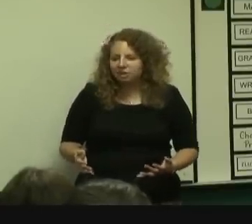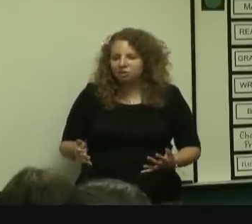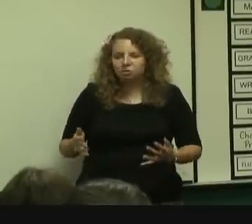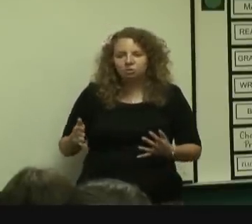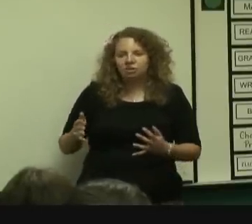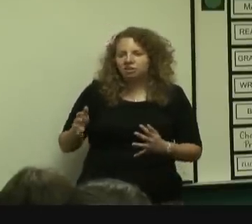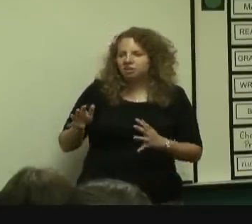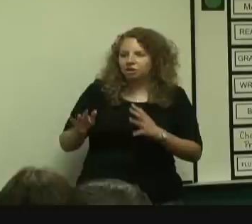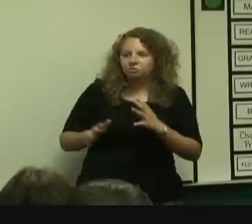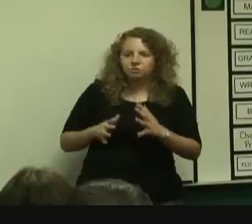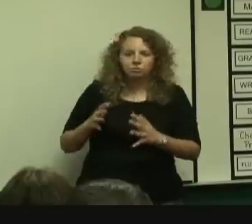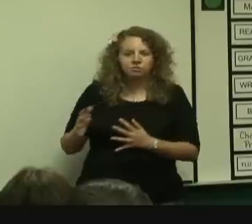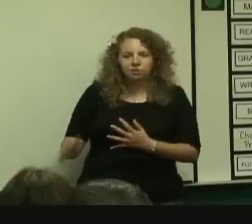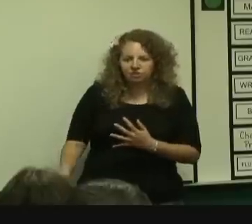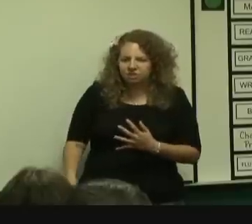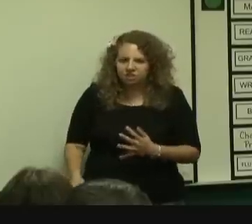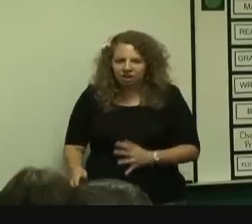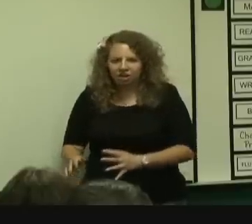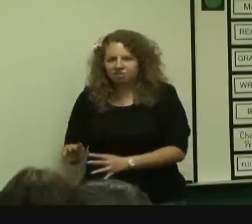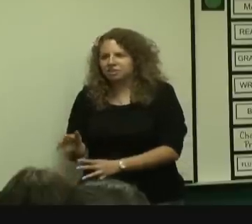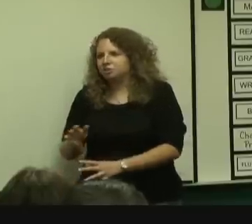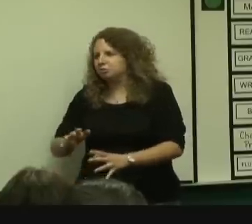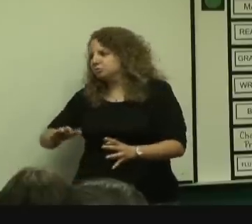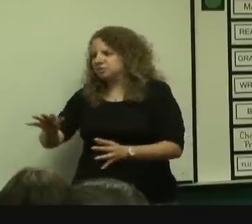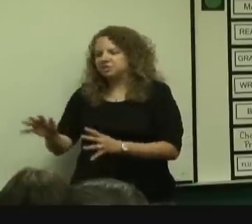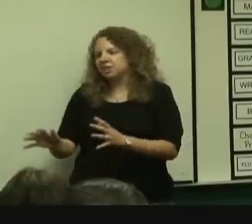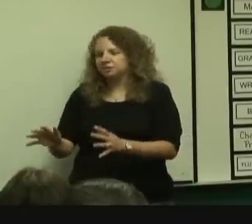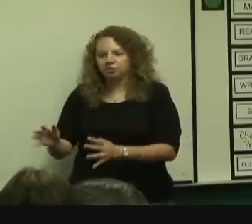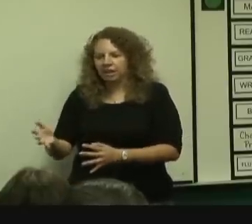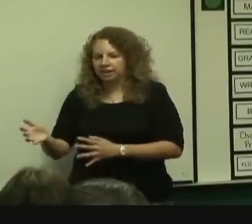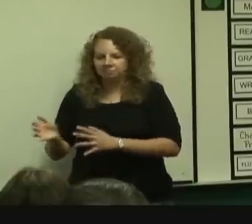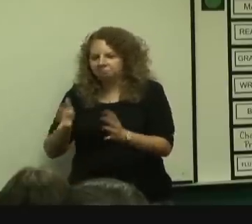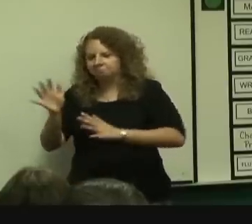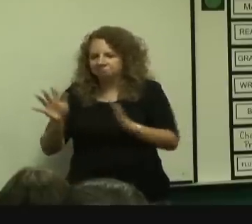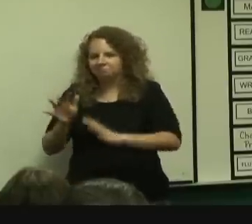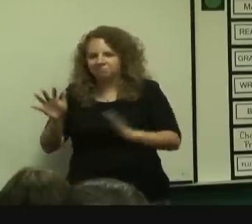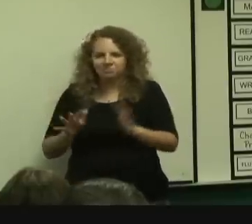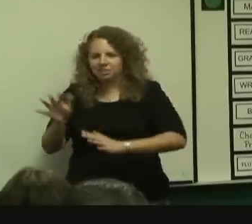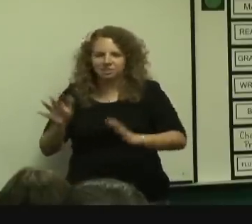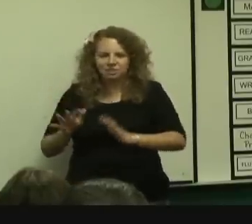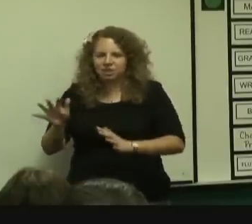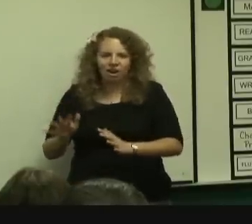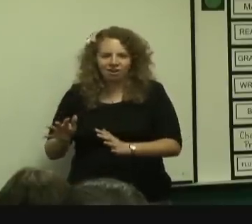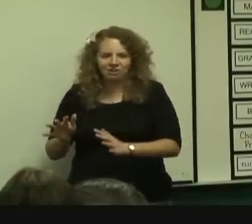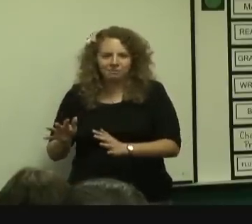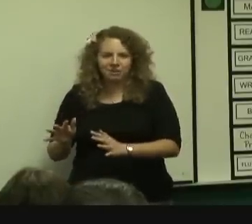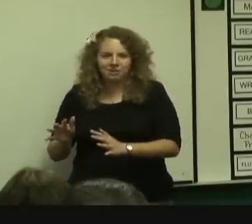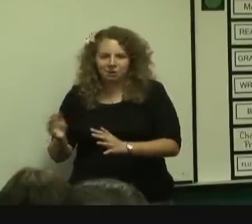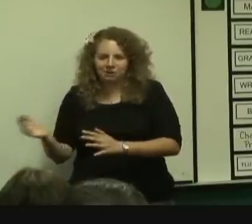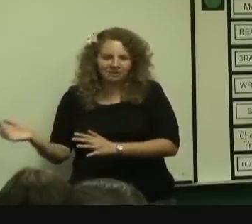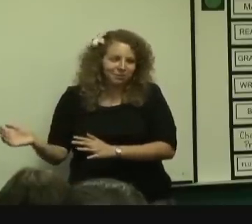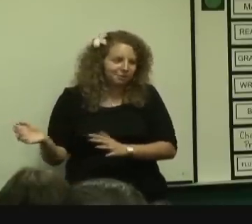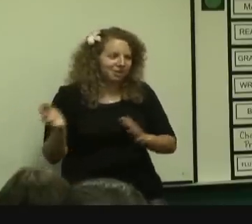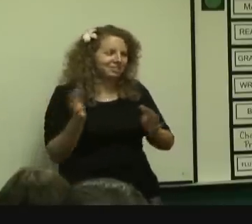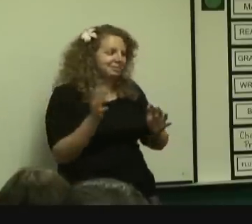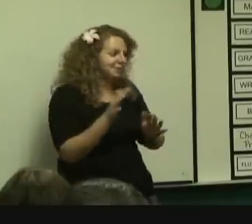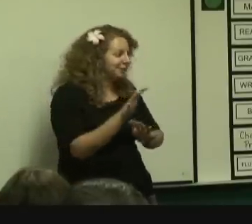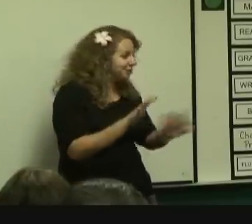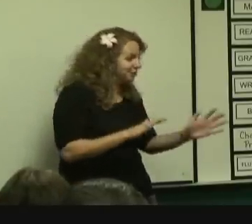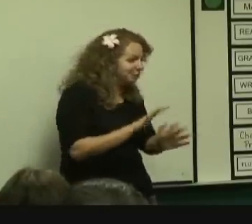then you, you know, to refer to the dog then you did this other like, this is the dog or something. So if you go talk to somebody else and